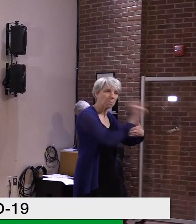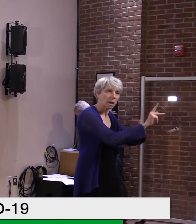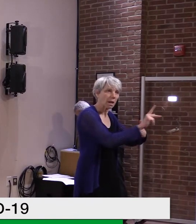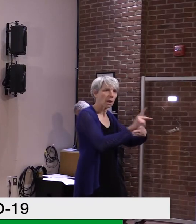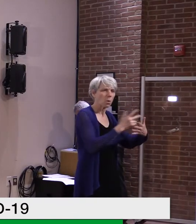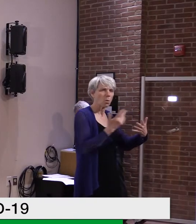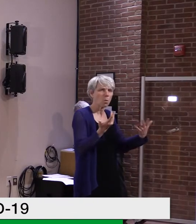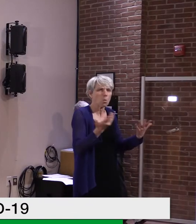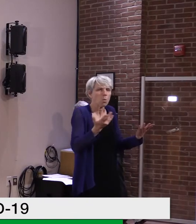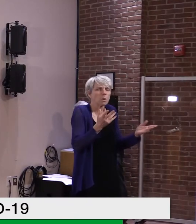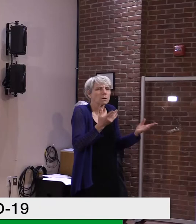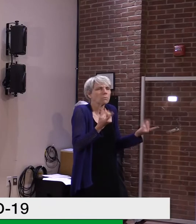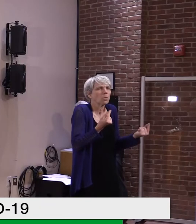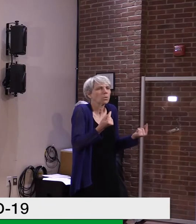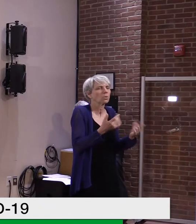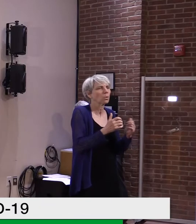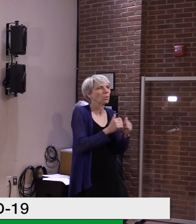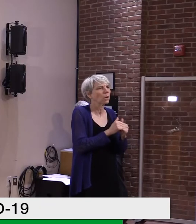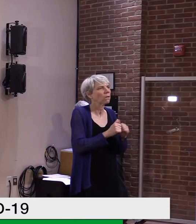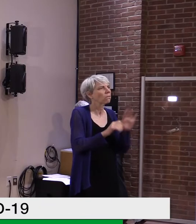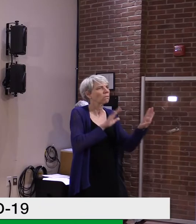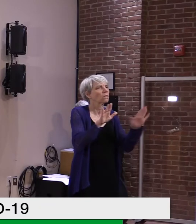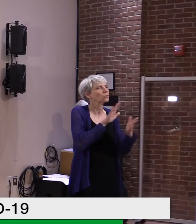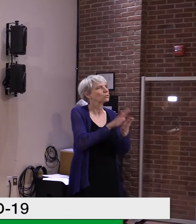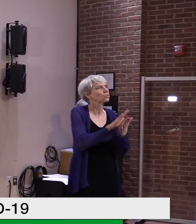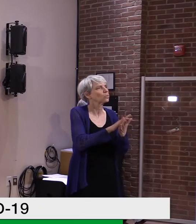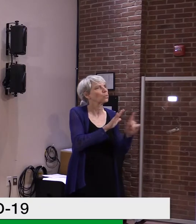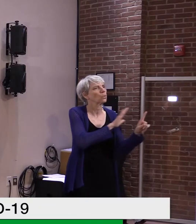or how does that work on your agency?